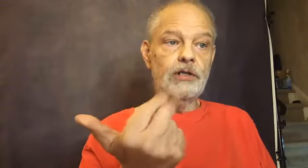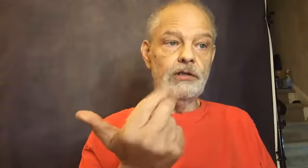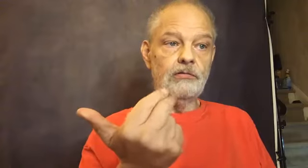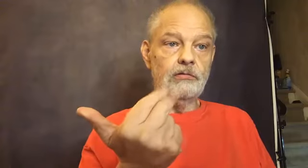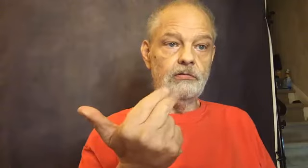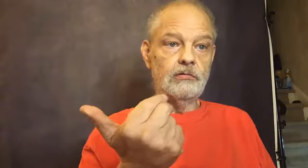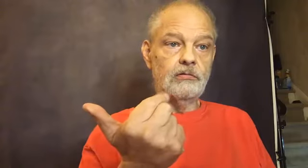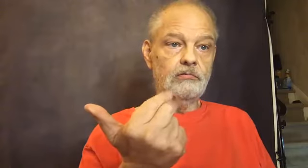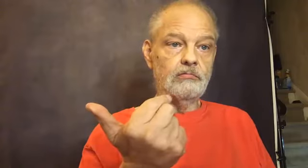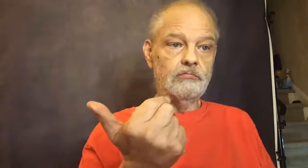13.